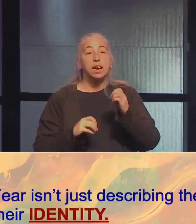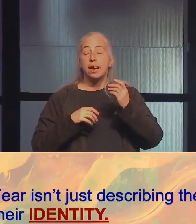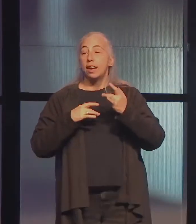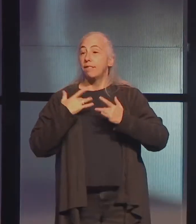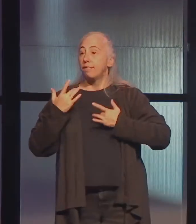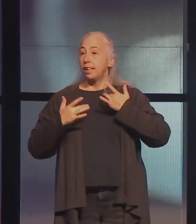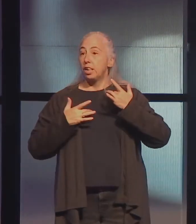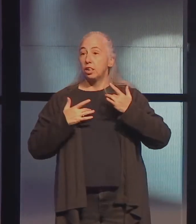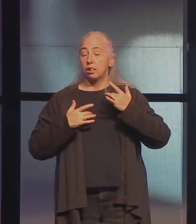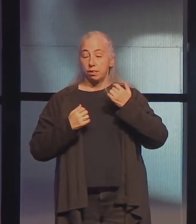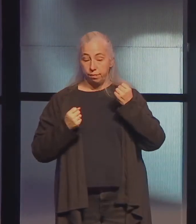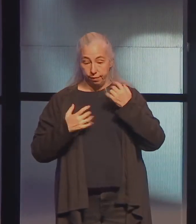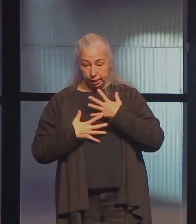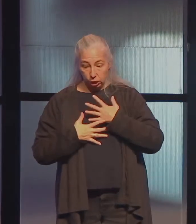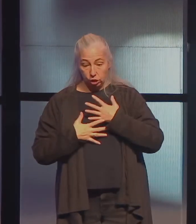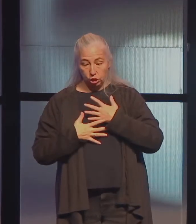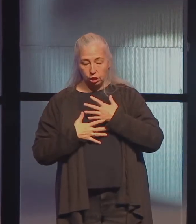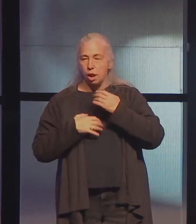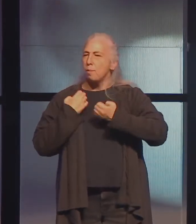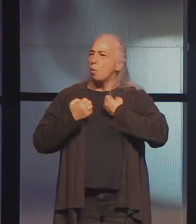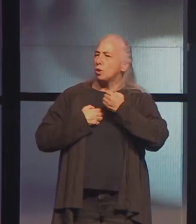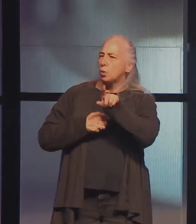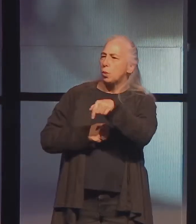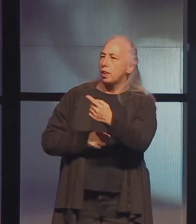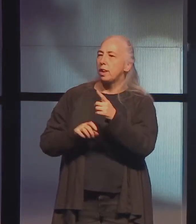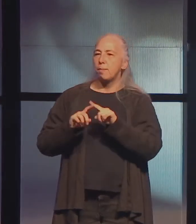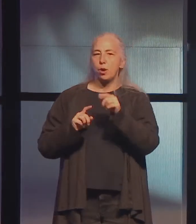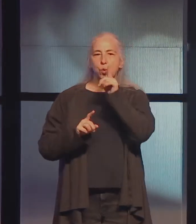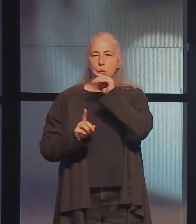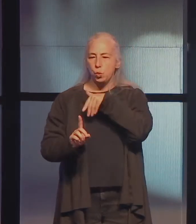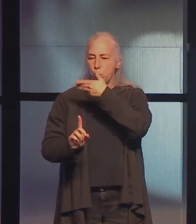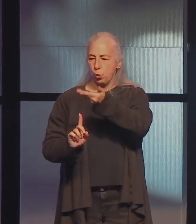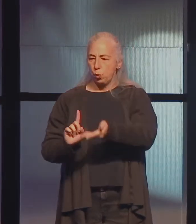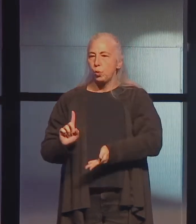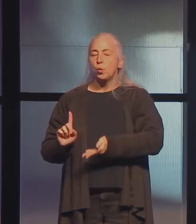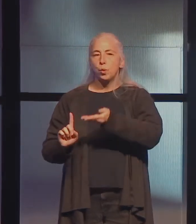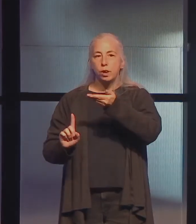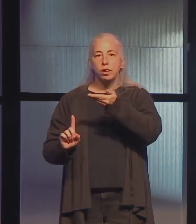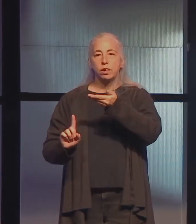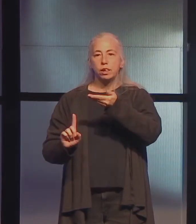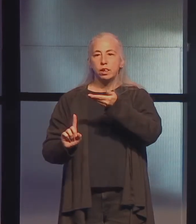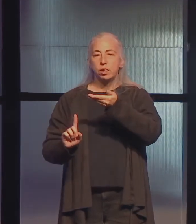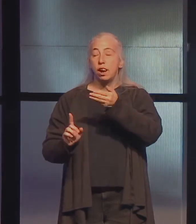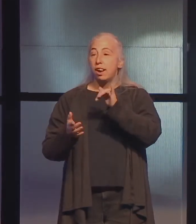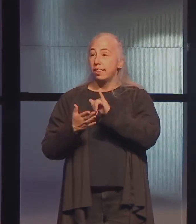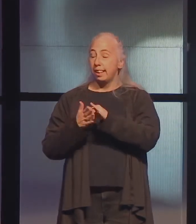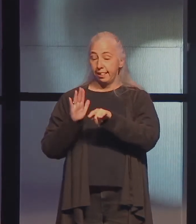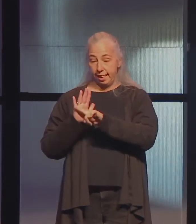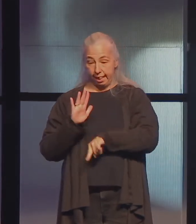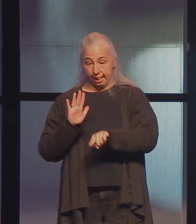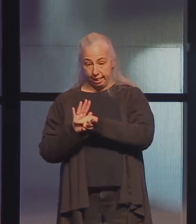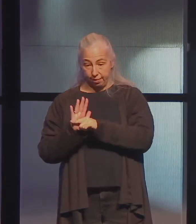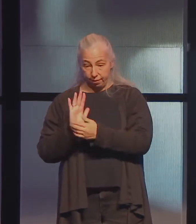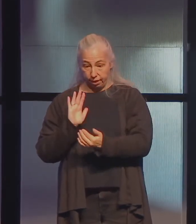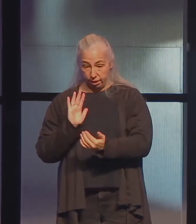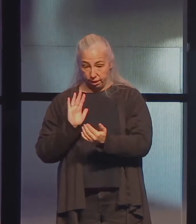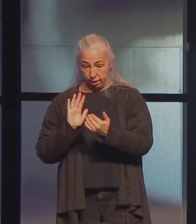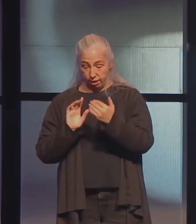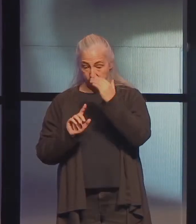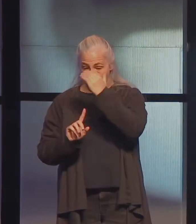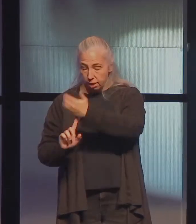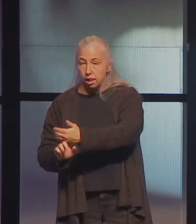a verdict about who they were. Classic negativity bias right there. And even though Joshua and Caleb,